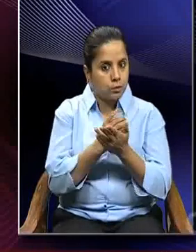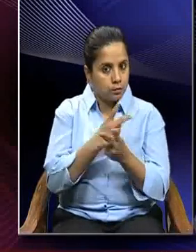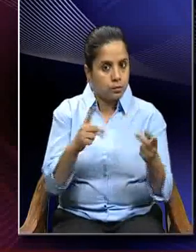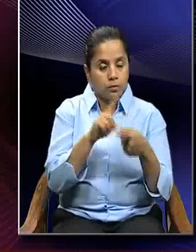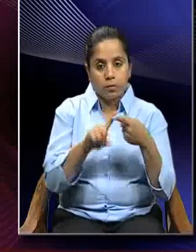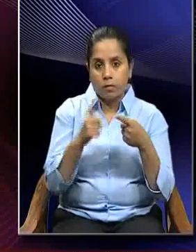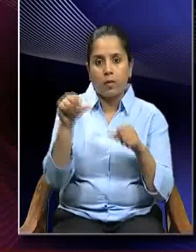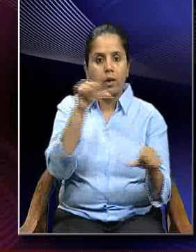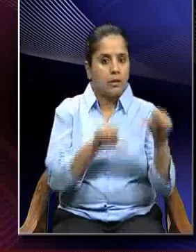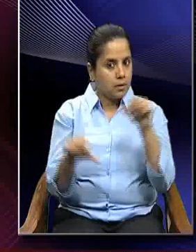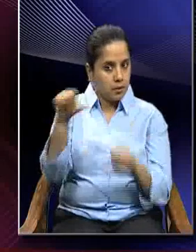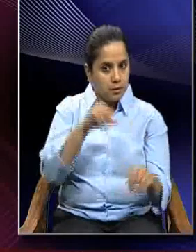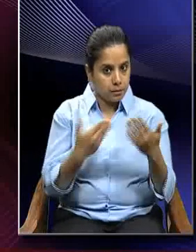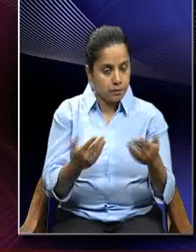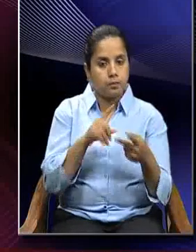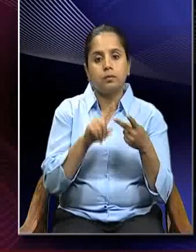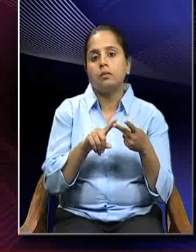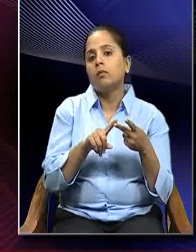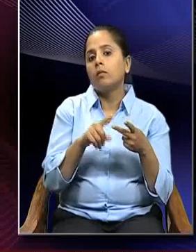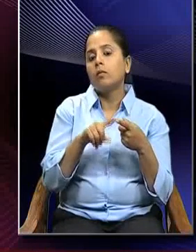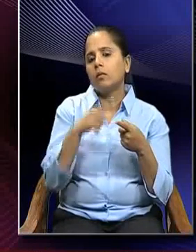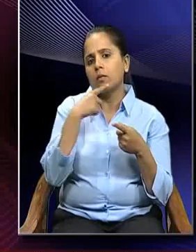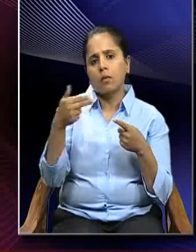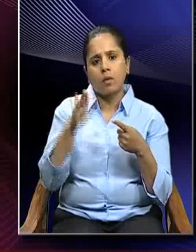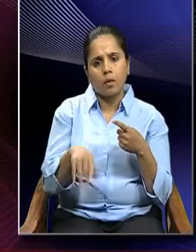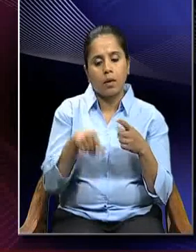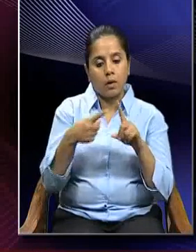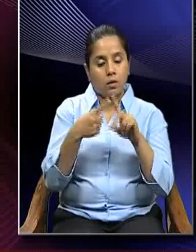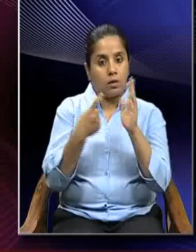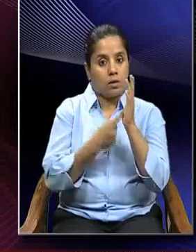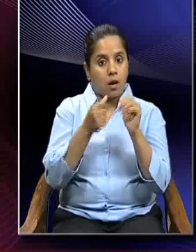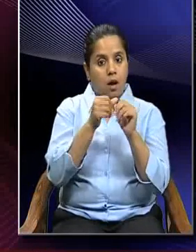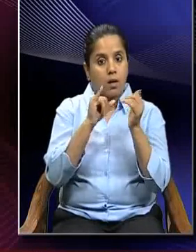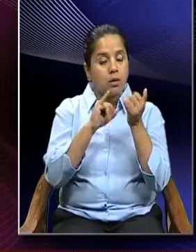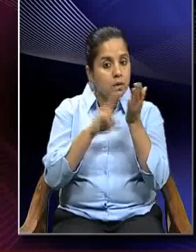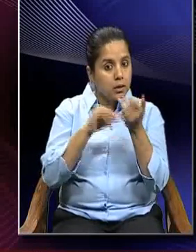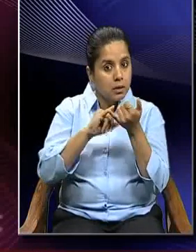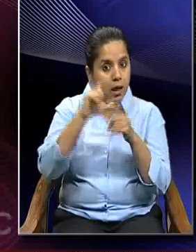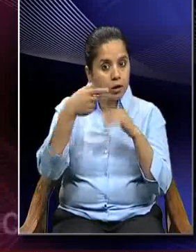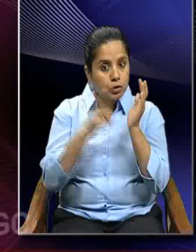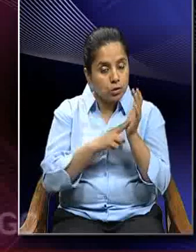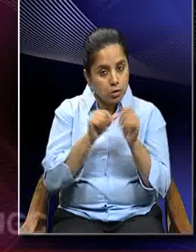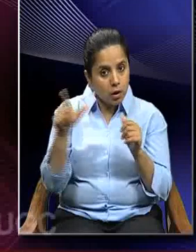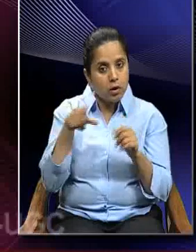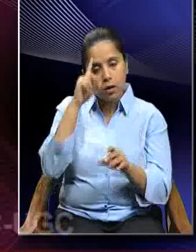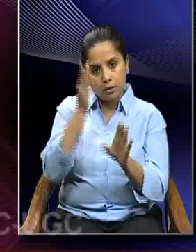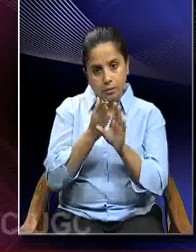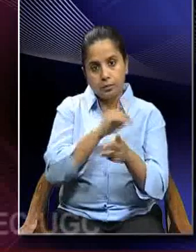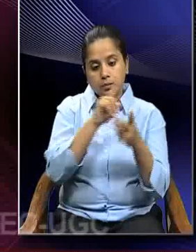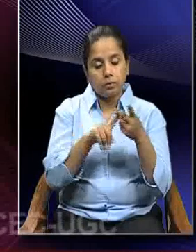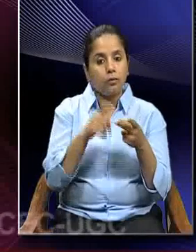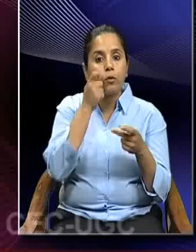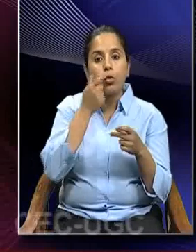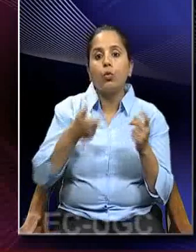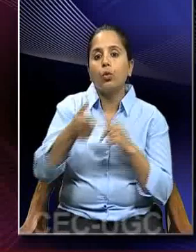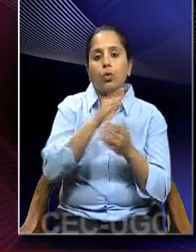is scientific, or it is also called as transactional psychology. The second one is humanistic